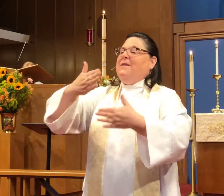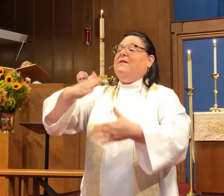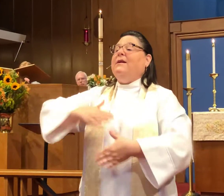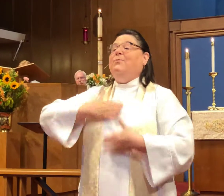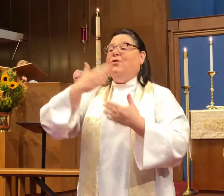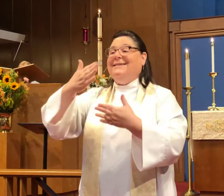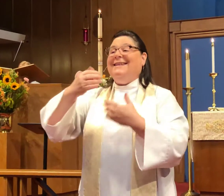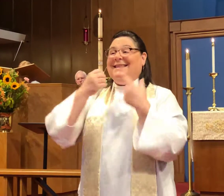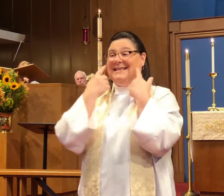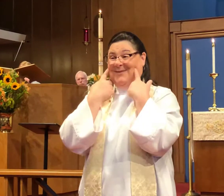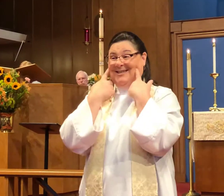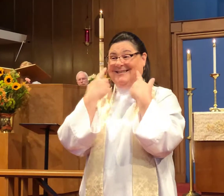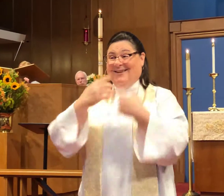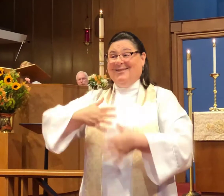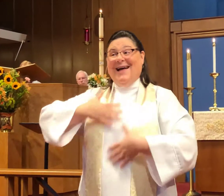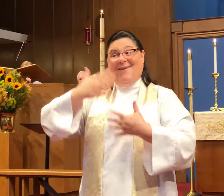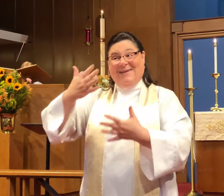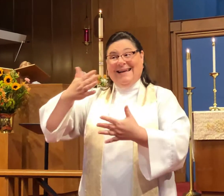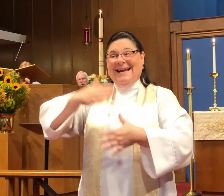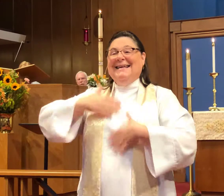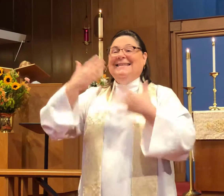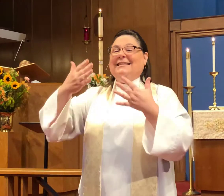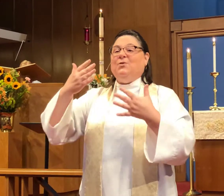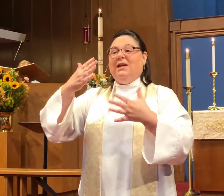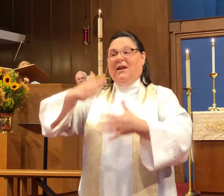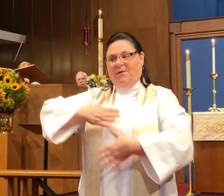very important that the expression is also happy. This is really confusing.